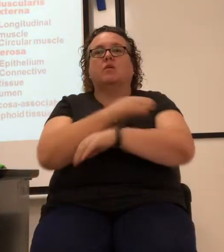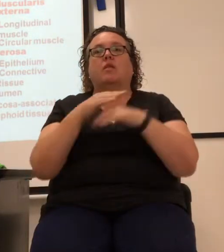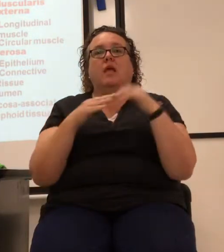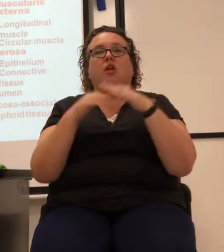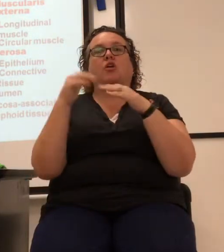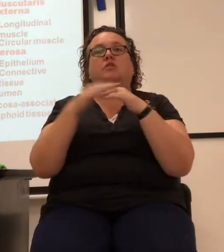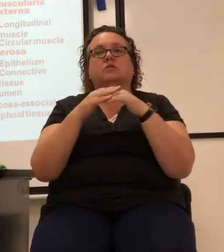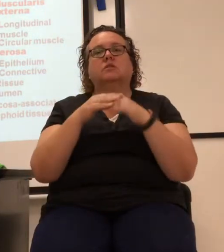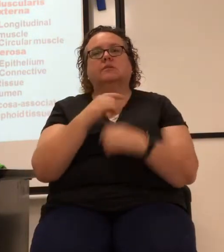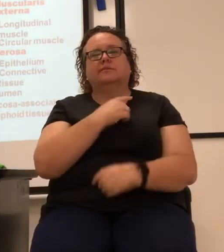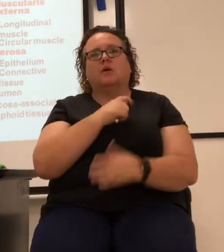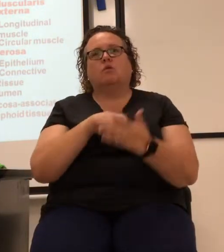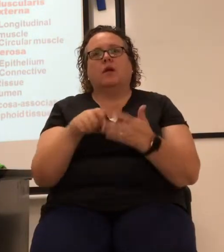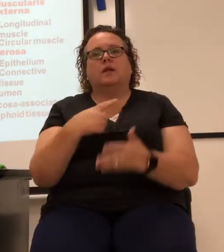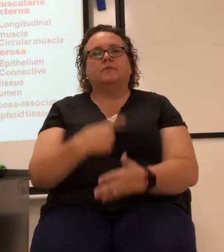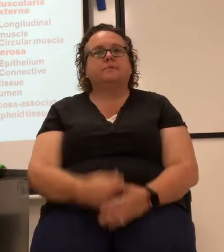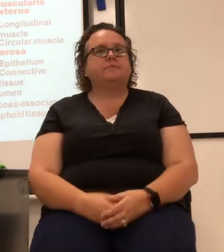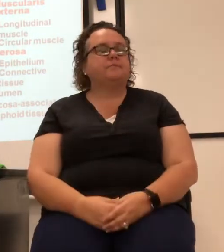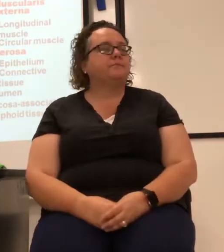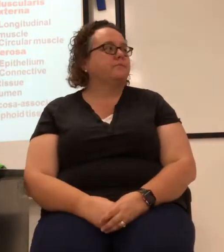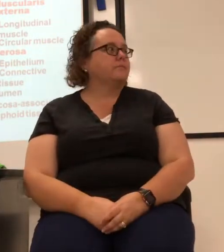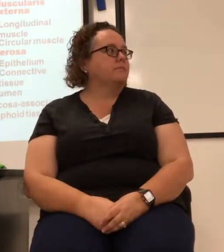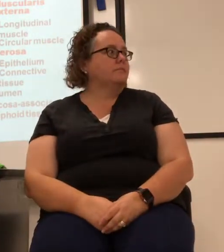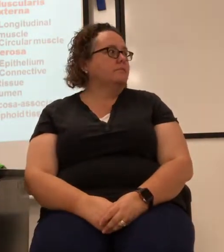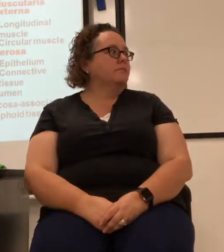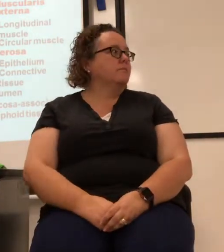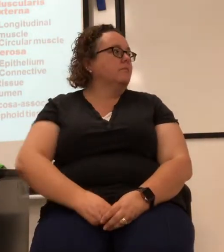Food passes by via rhythmic